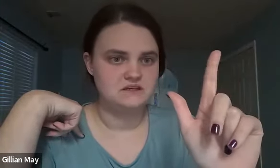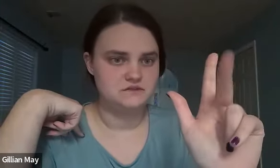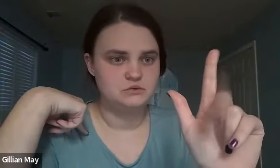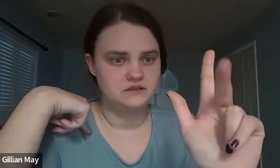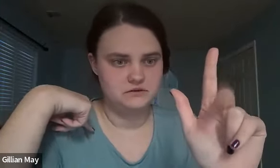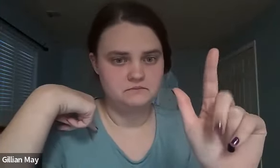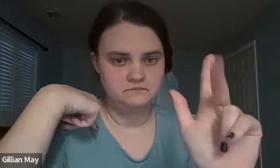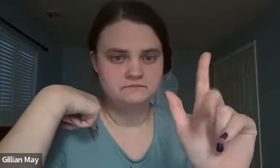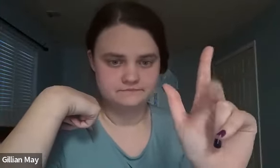of the 23.